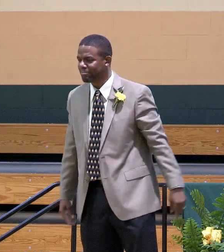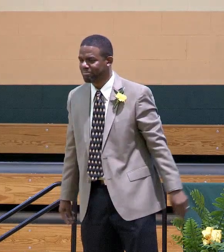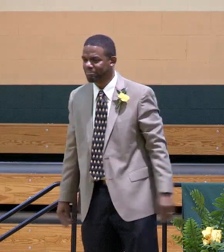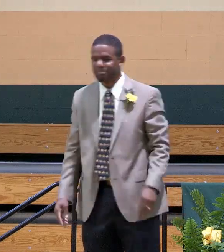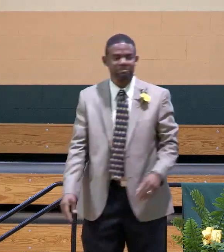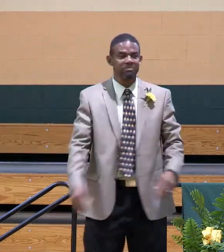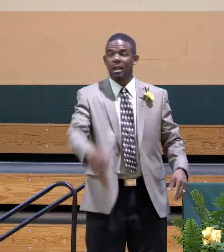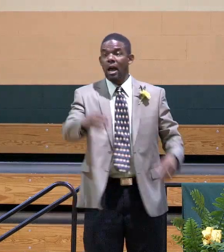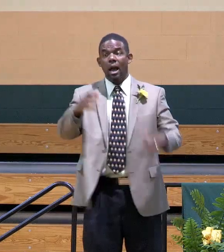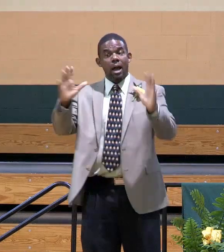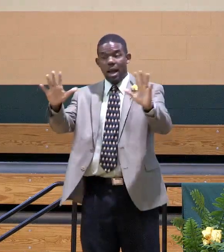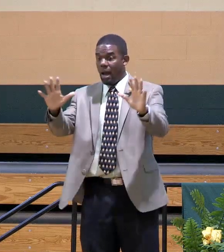into the world.